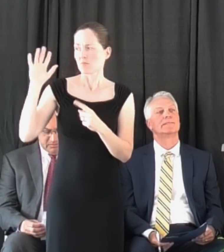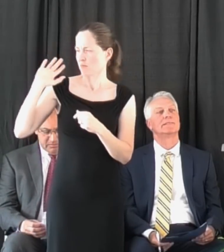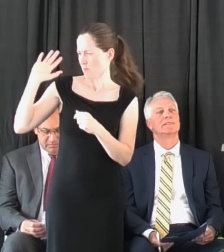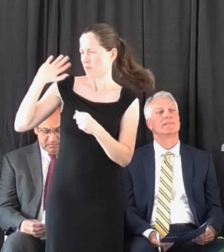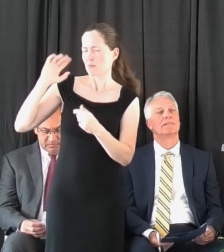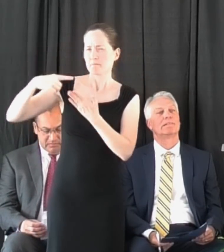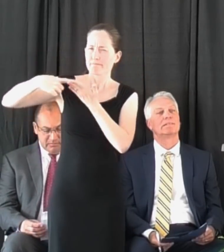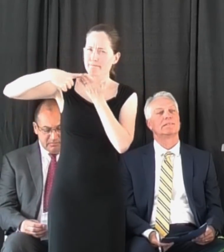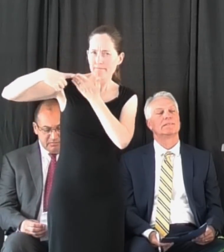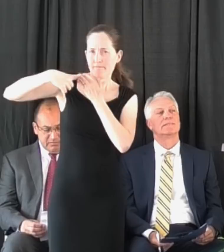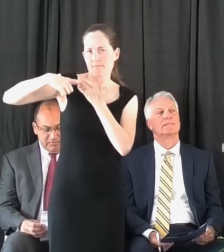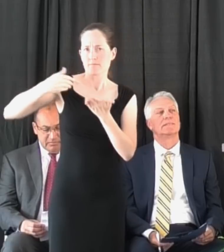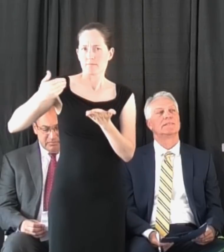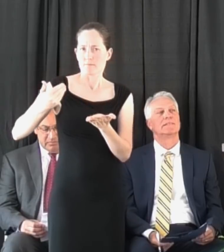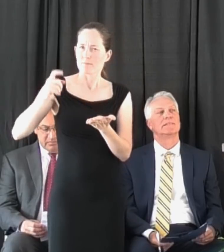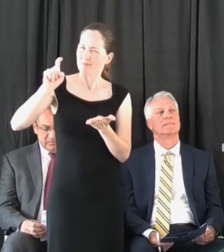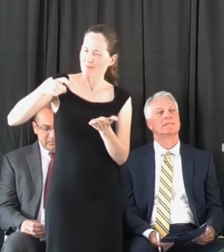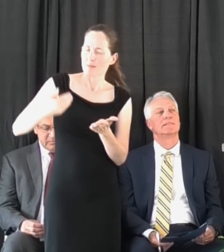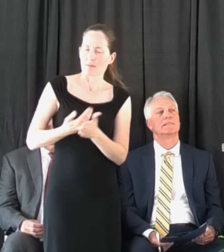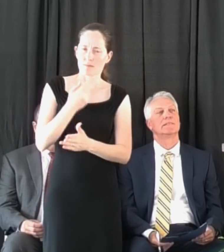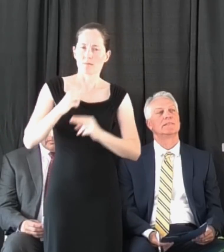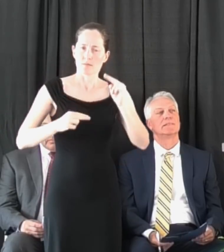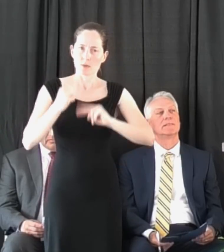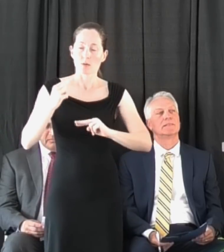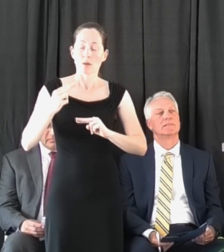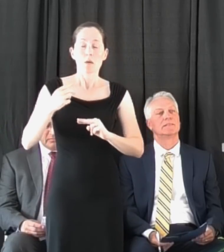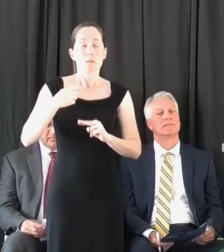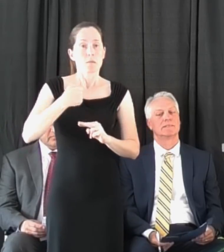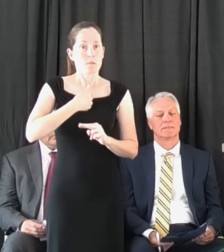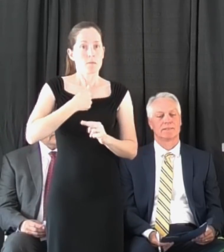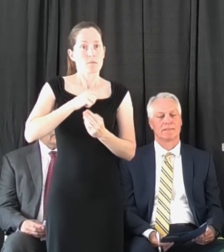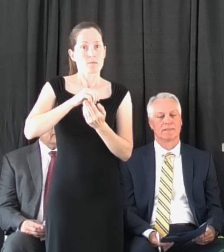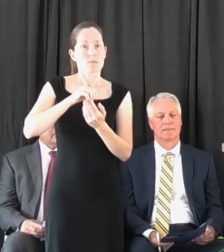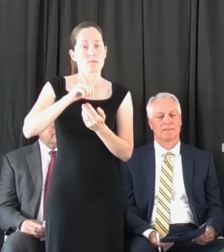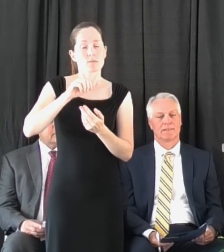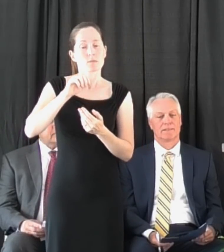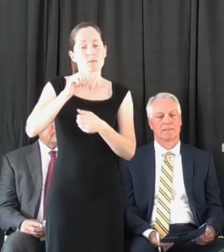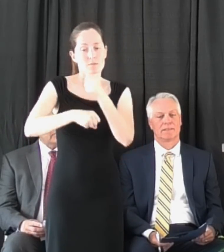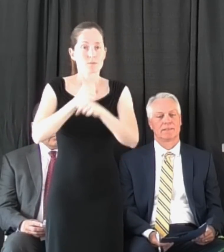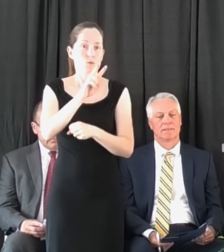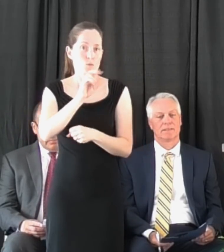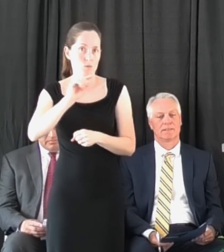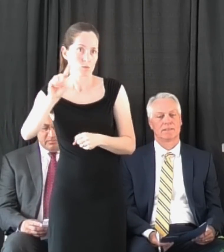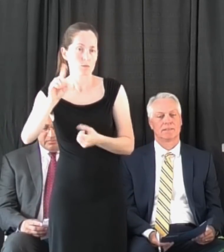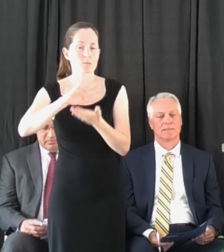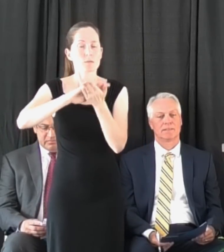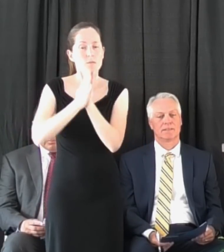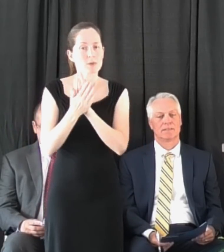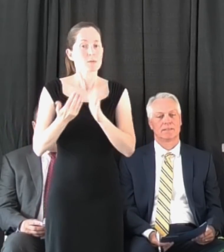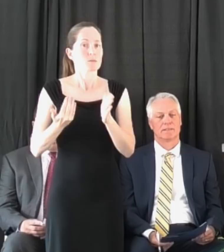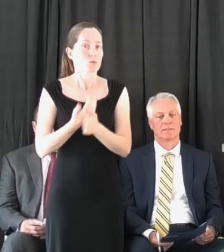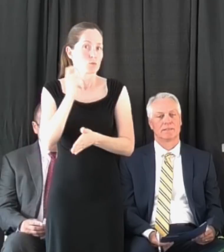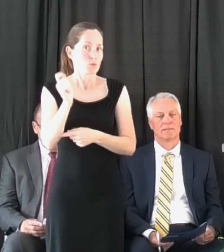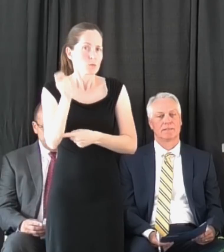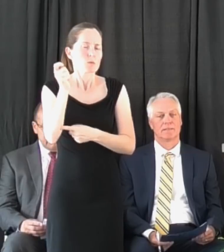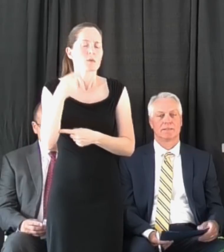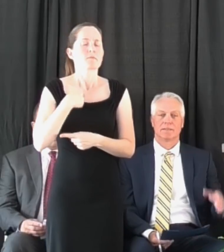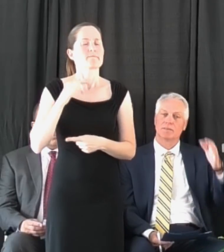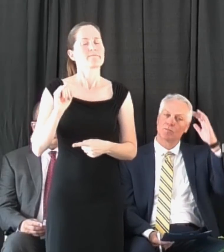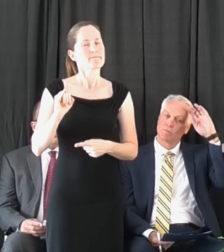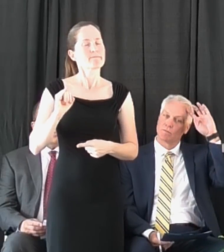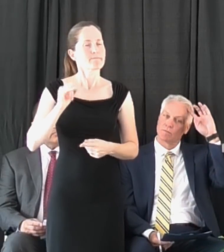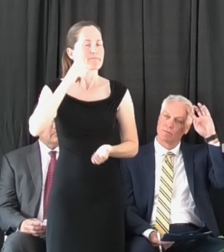needed. After I became the administrative judge in 2011, I realized that we really did need